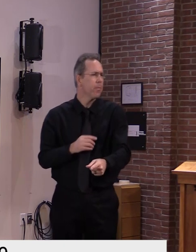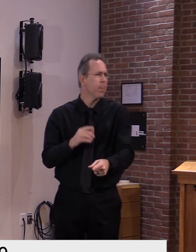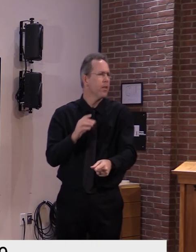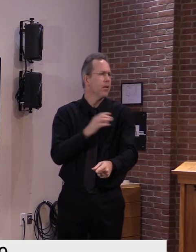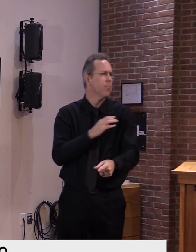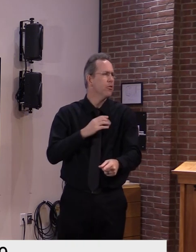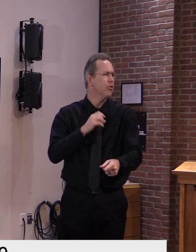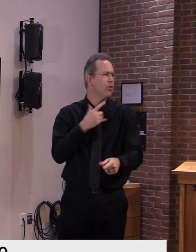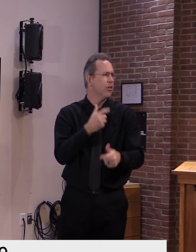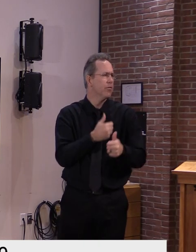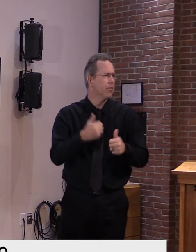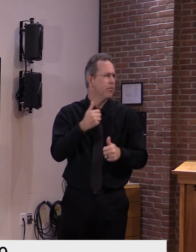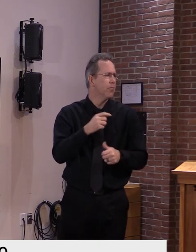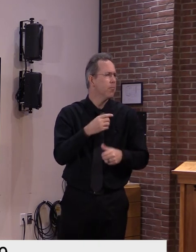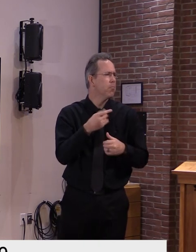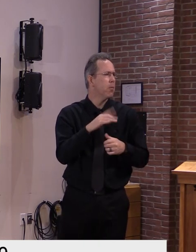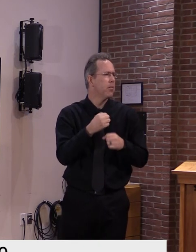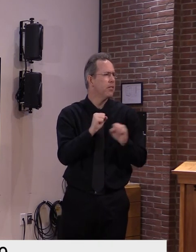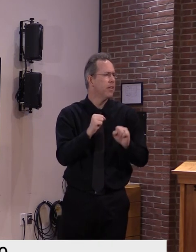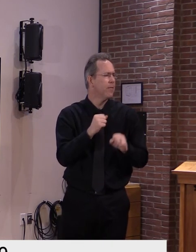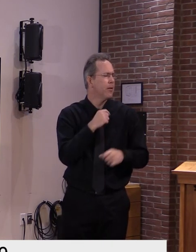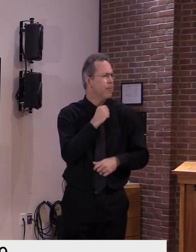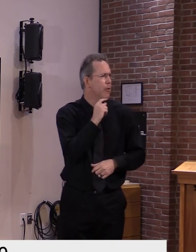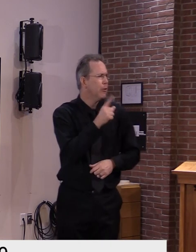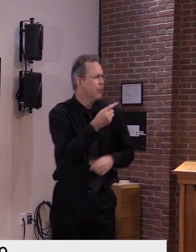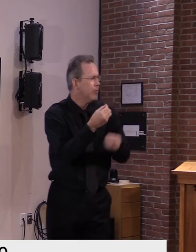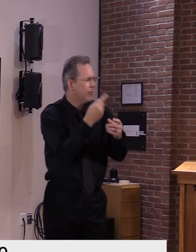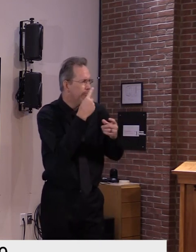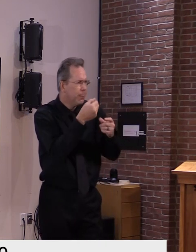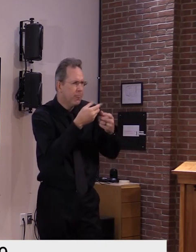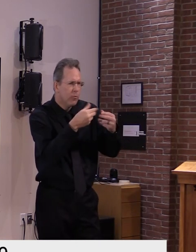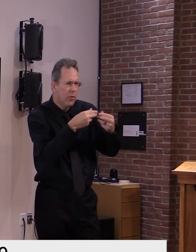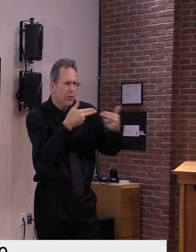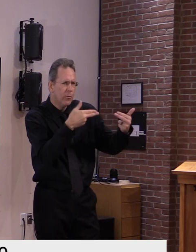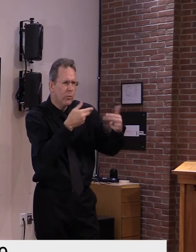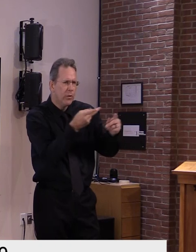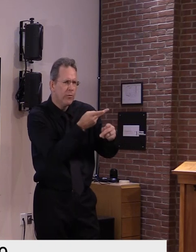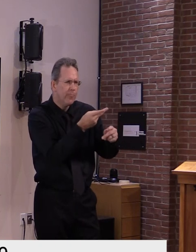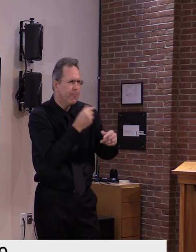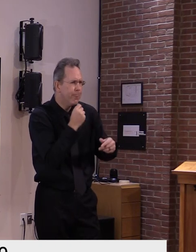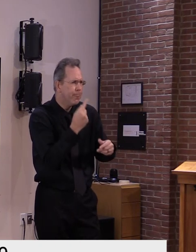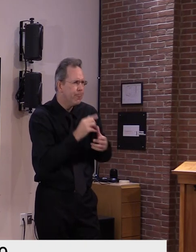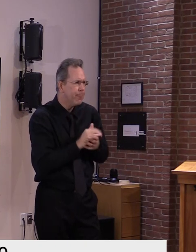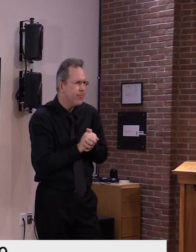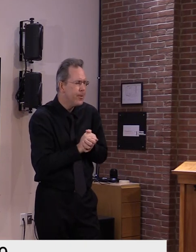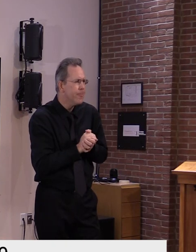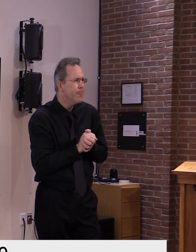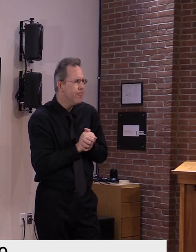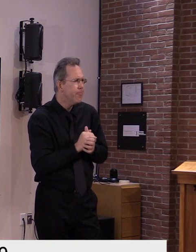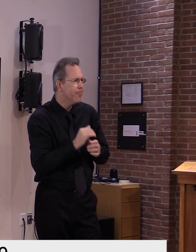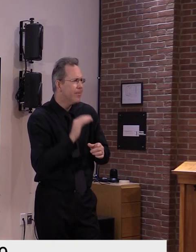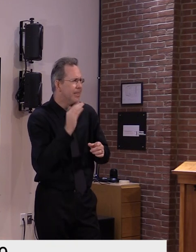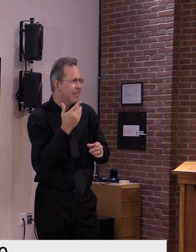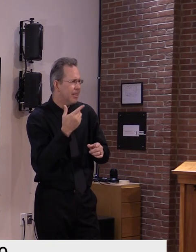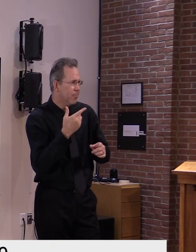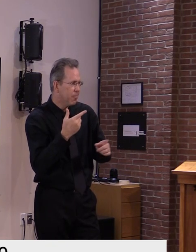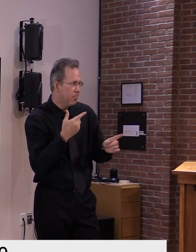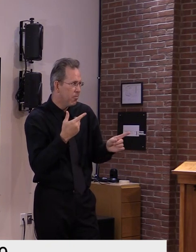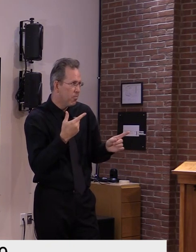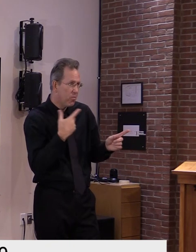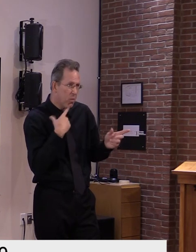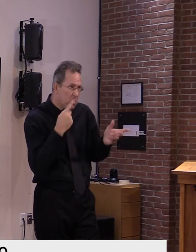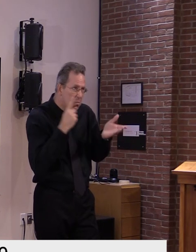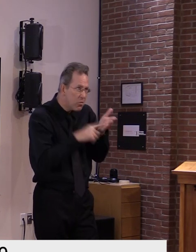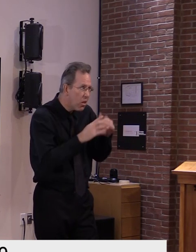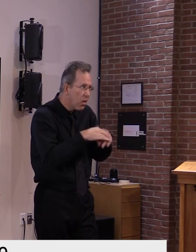for a court order, a search warrant, to get that kind of information is facts and circumstances that lead a